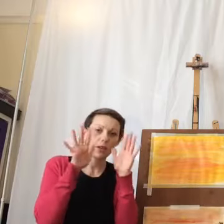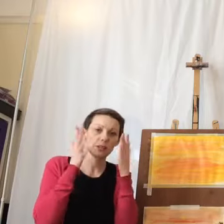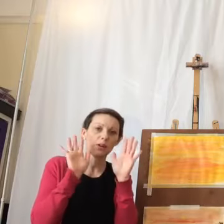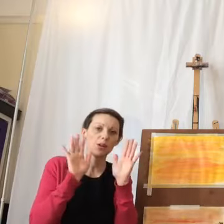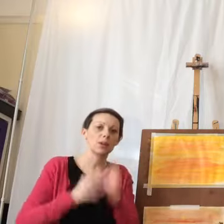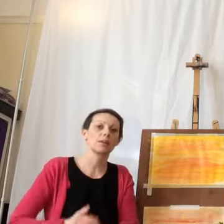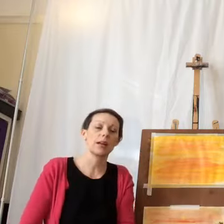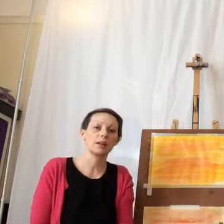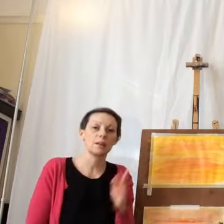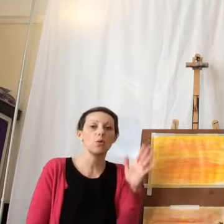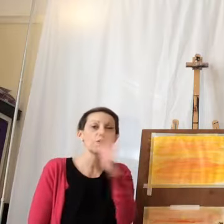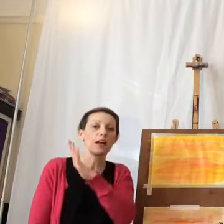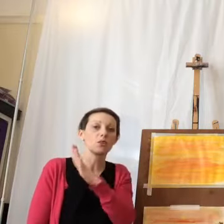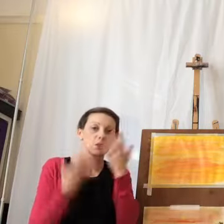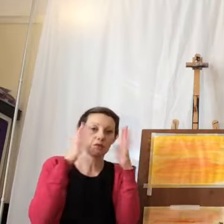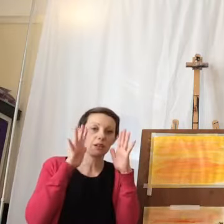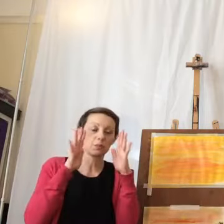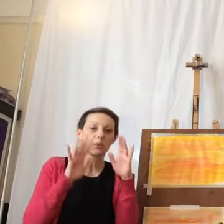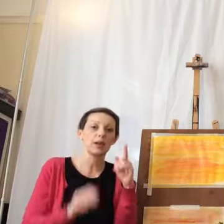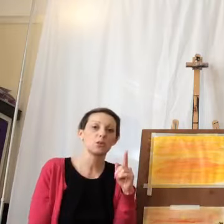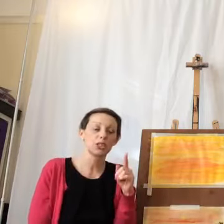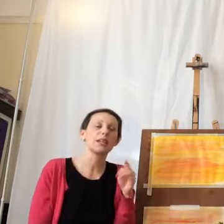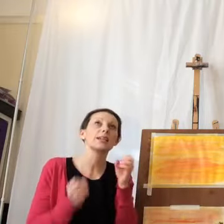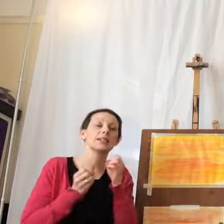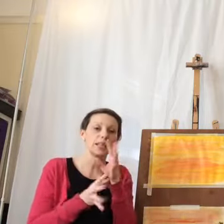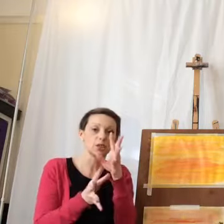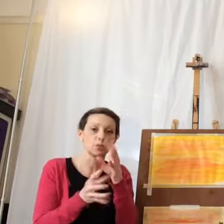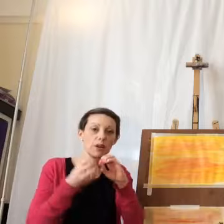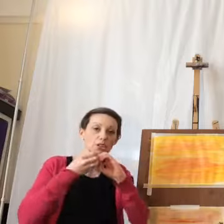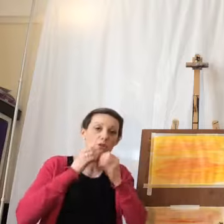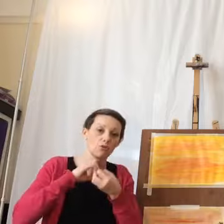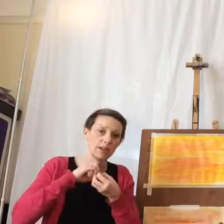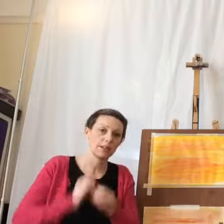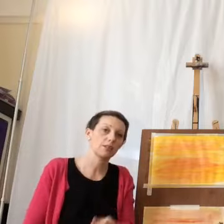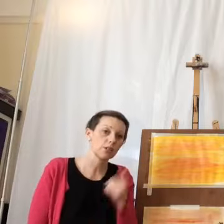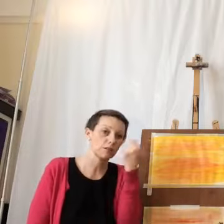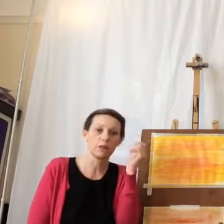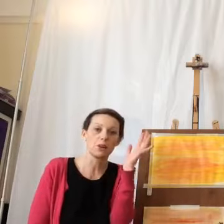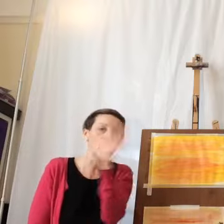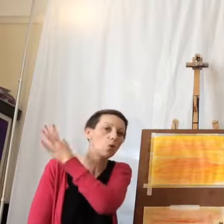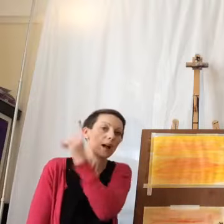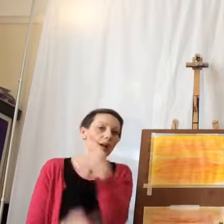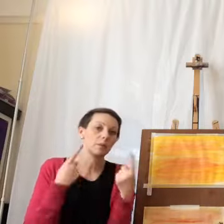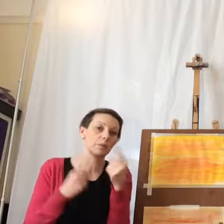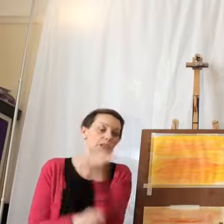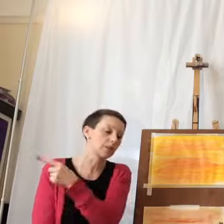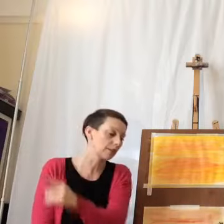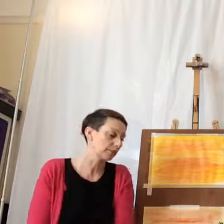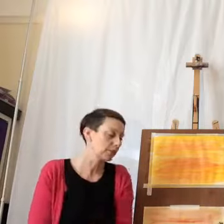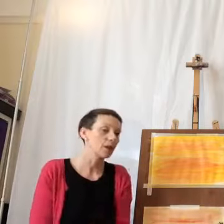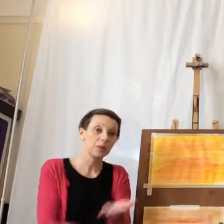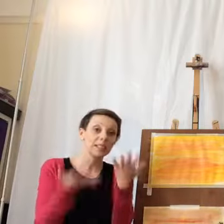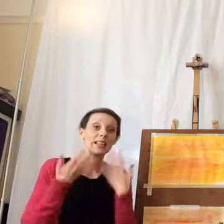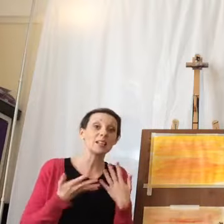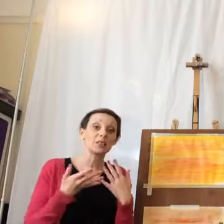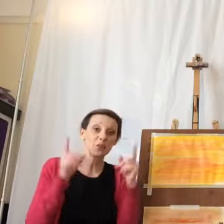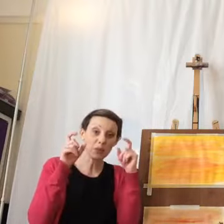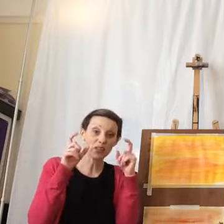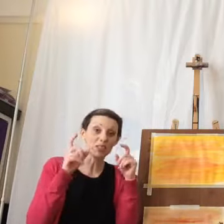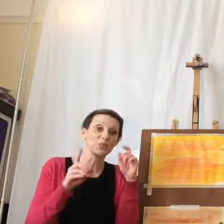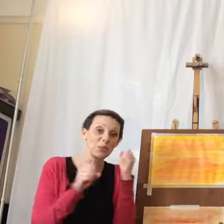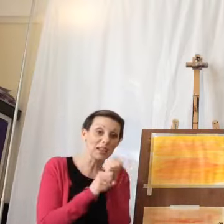on Facebook, and all of that is on our Facebook page, which is Inspiration Creative, so you can find all that information there. But send